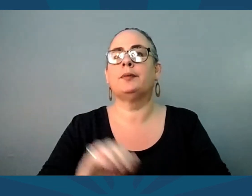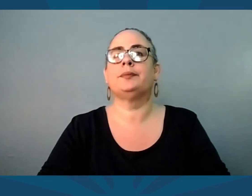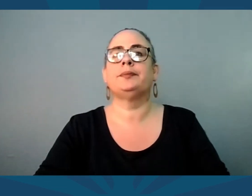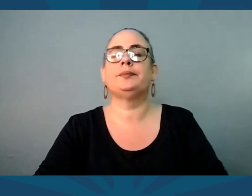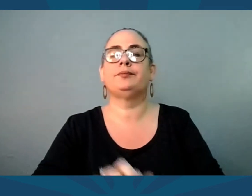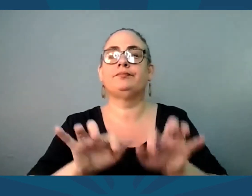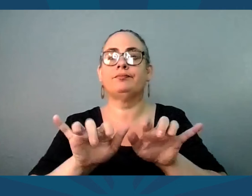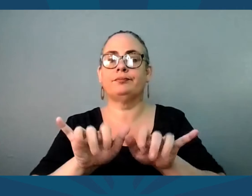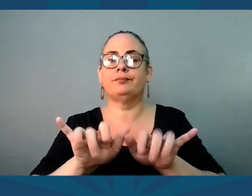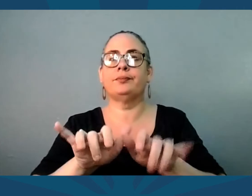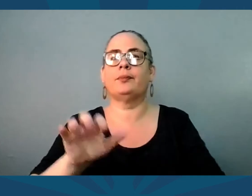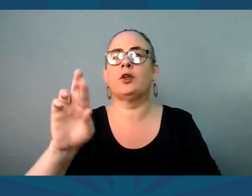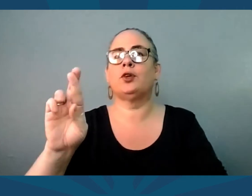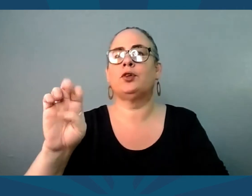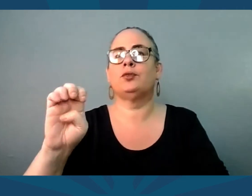520-432-8360.